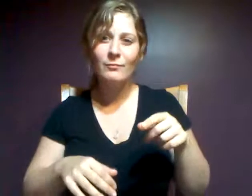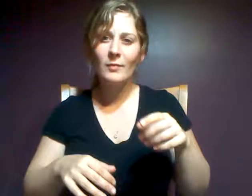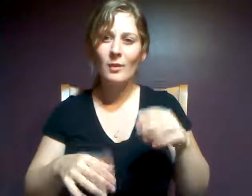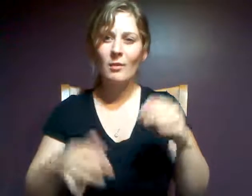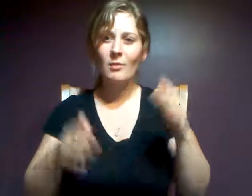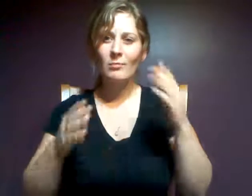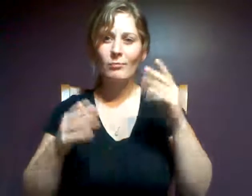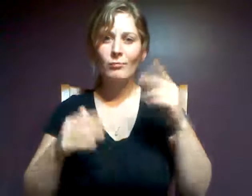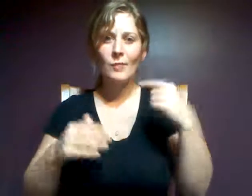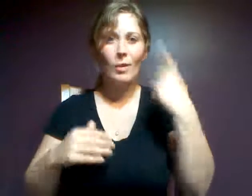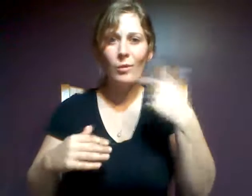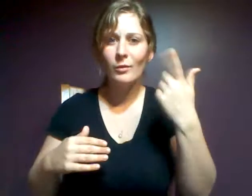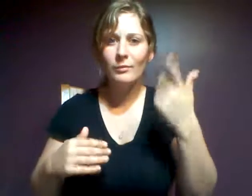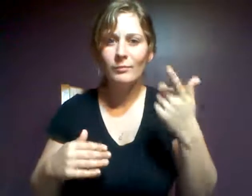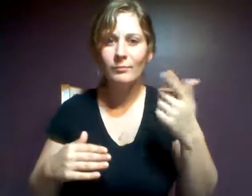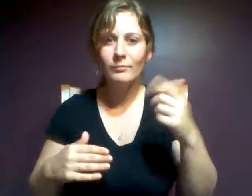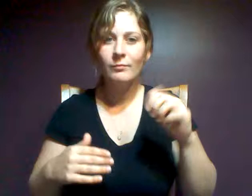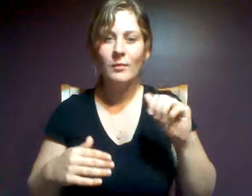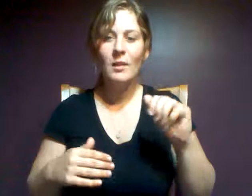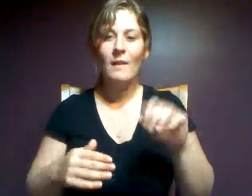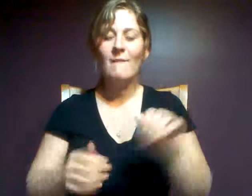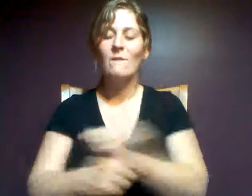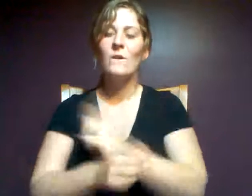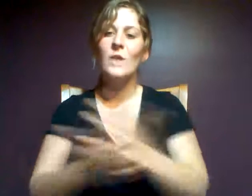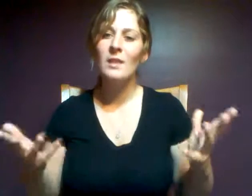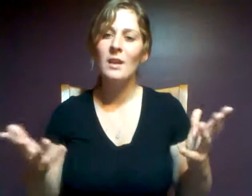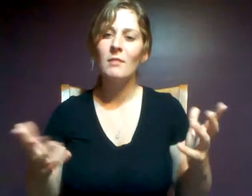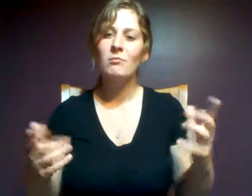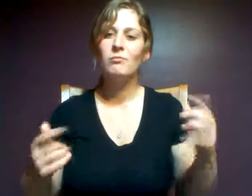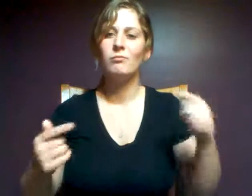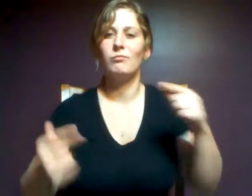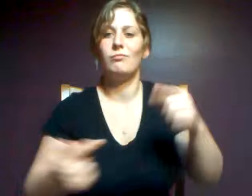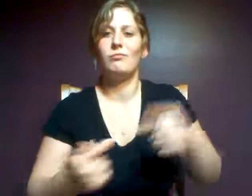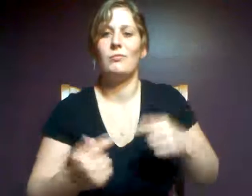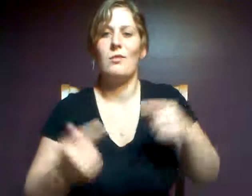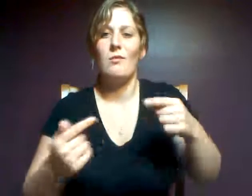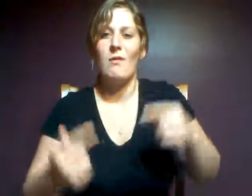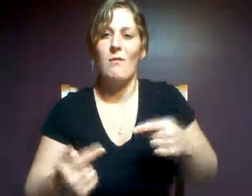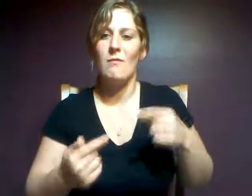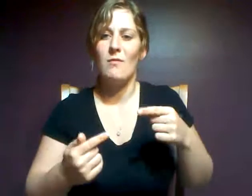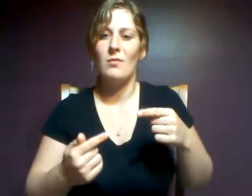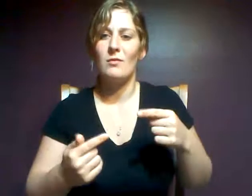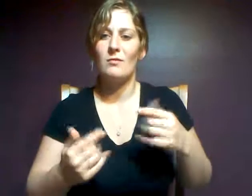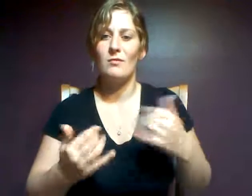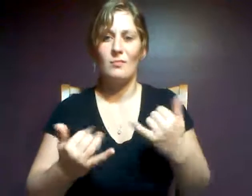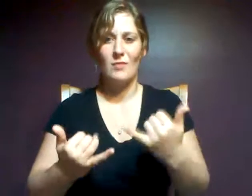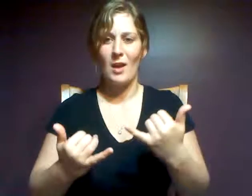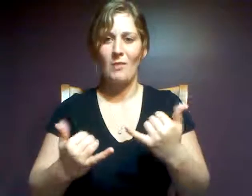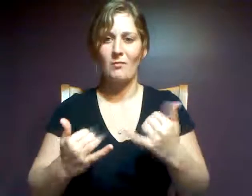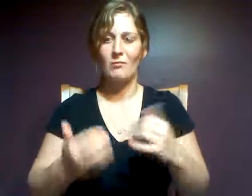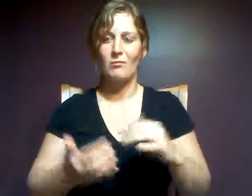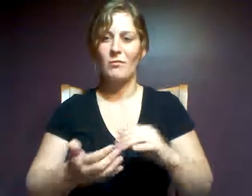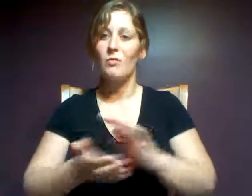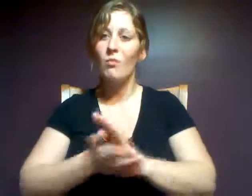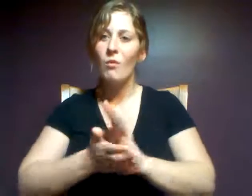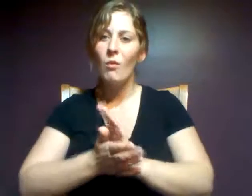suffer. 6 out of 10 girls are now choosing not to do something because they don't think they